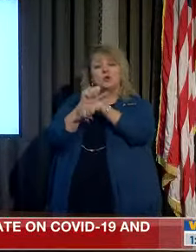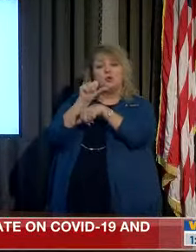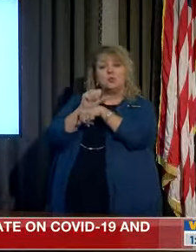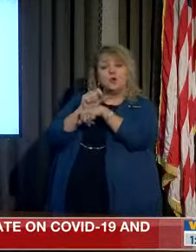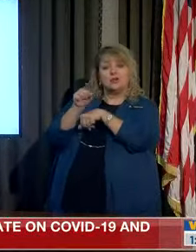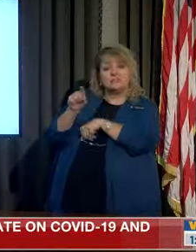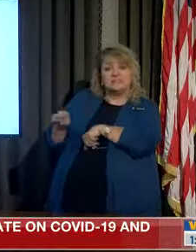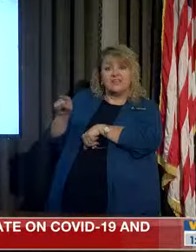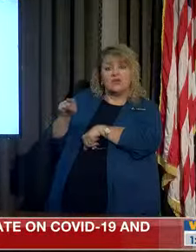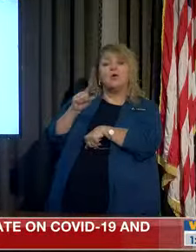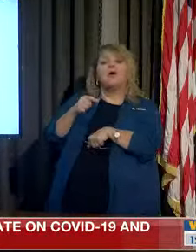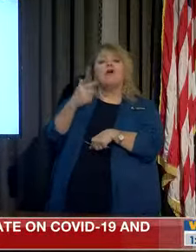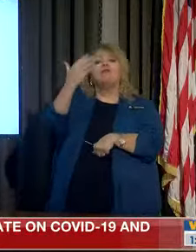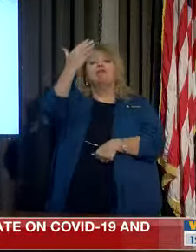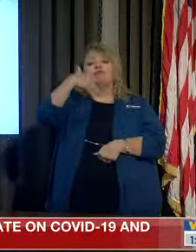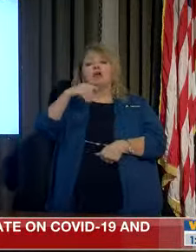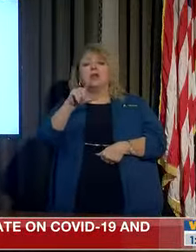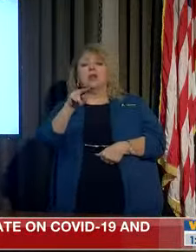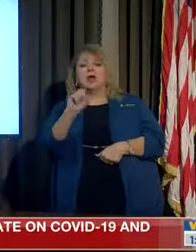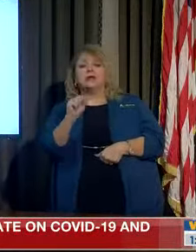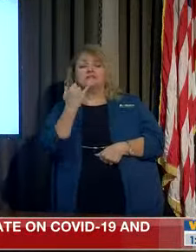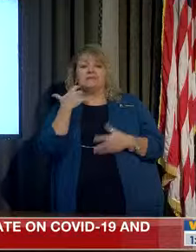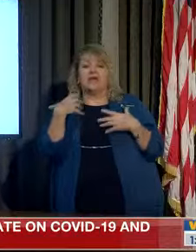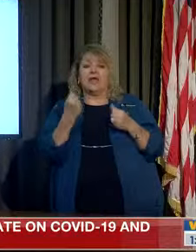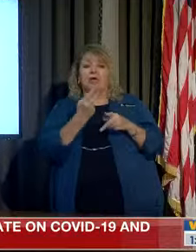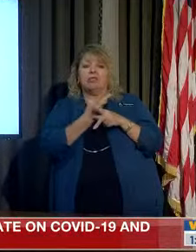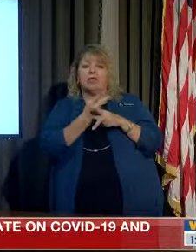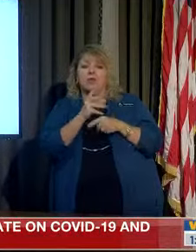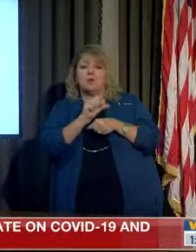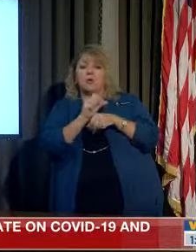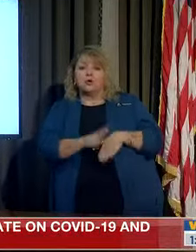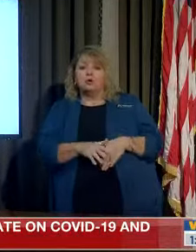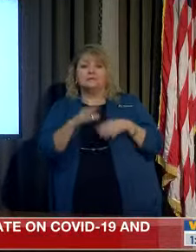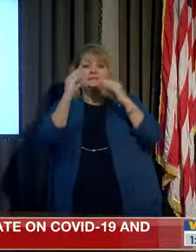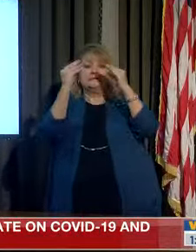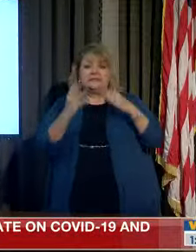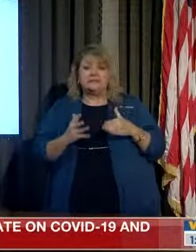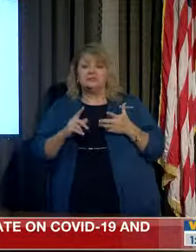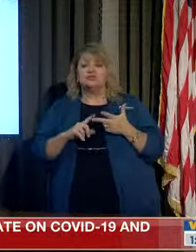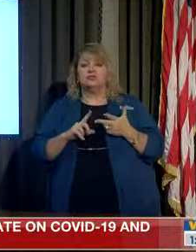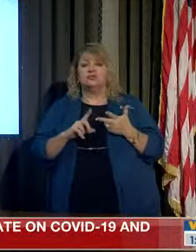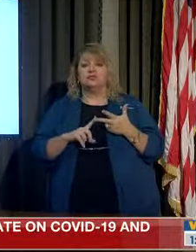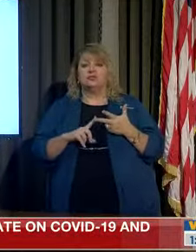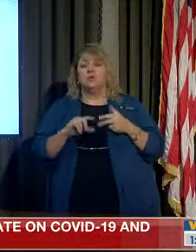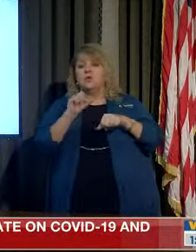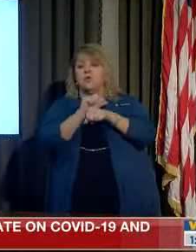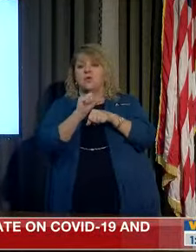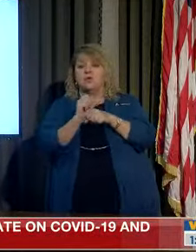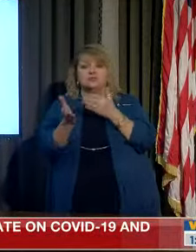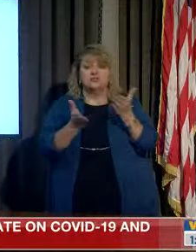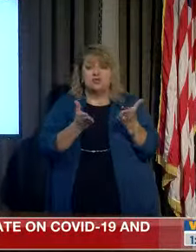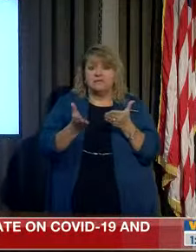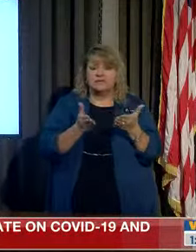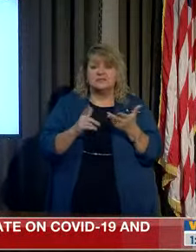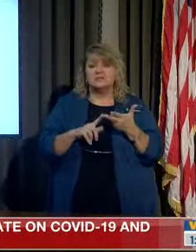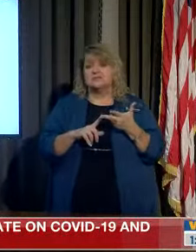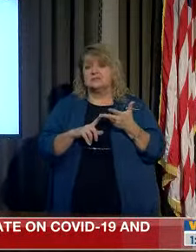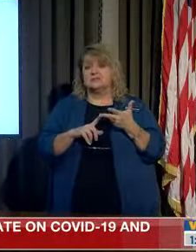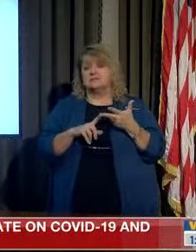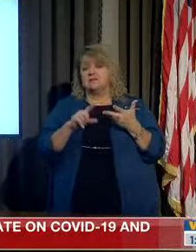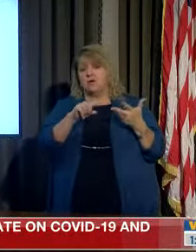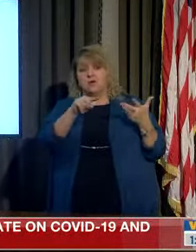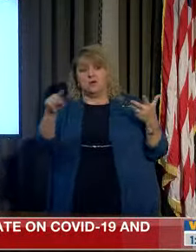puts them on the front lines, whether they're a healthcare worker, a teacher, whether they work in the service industry, or a number